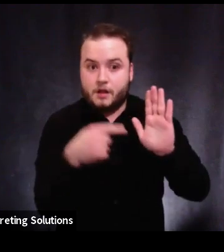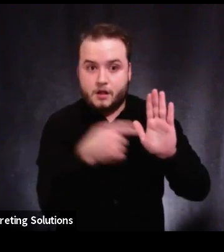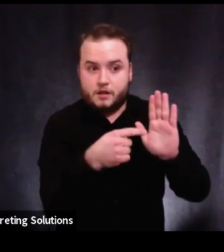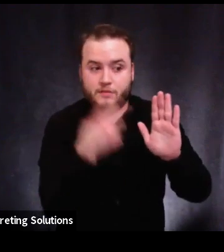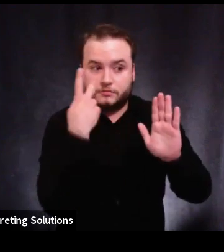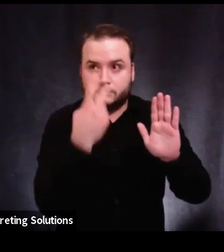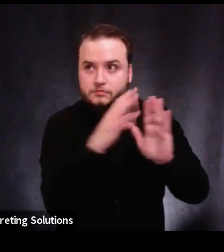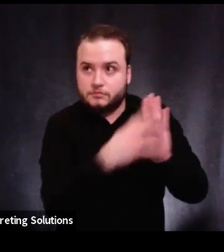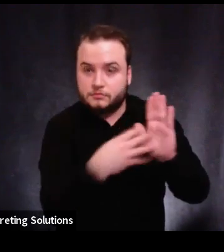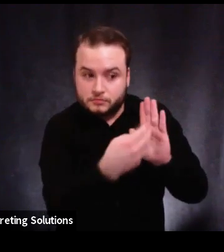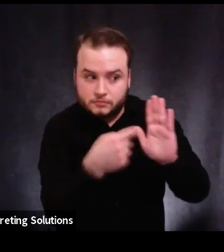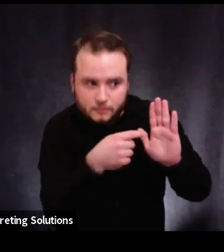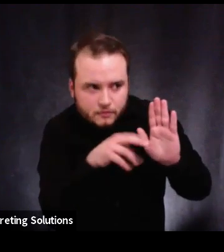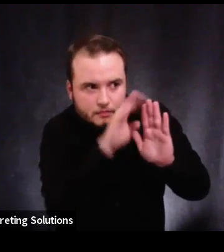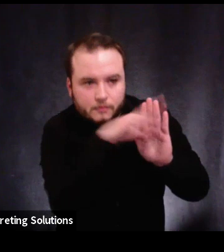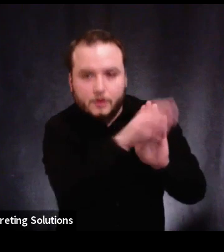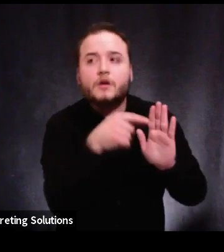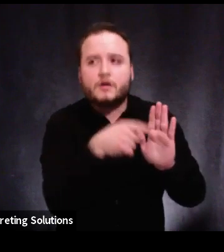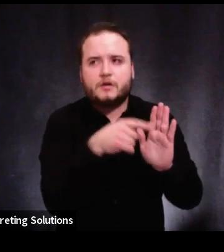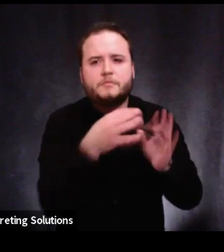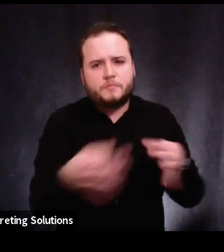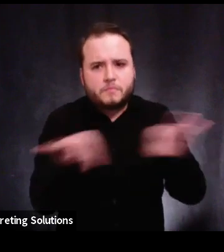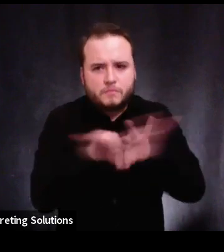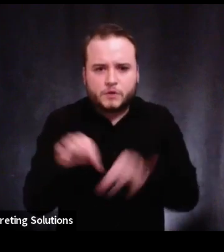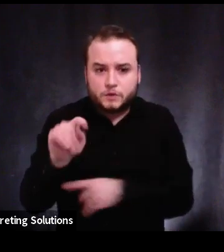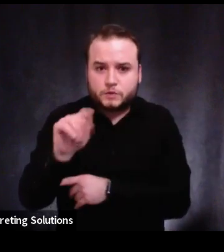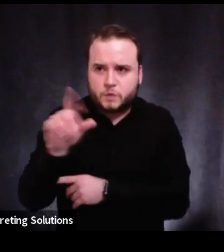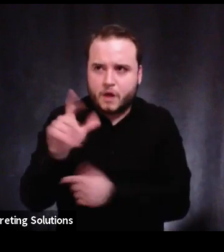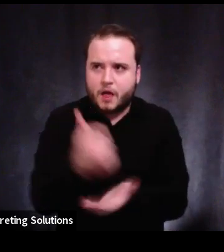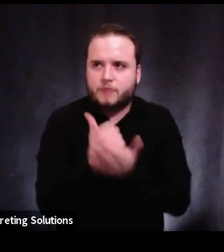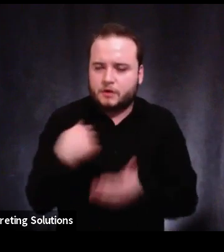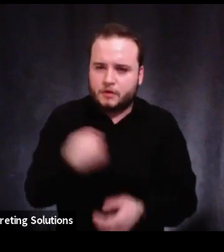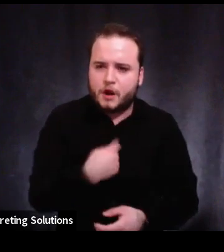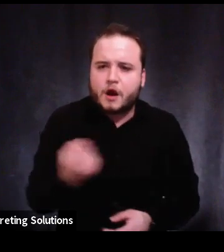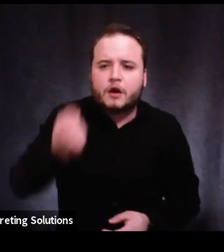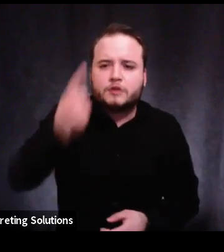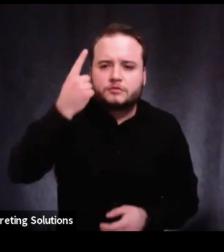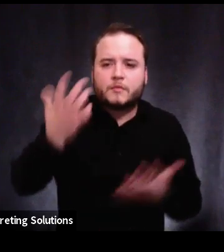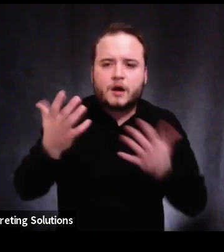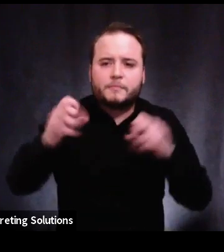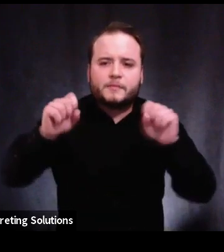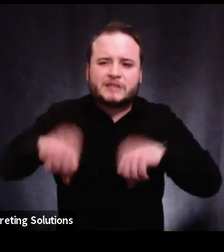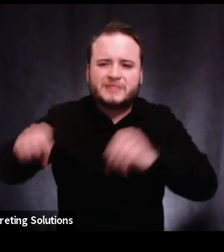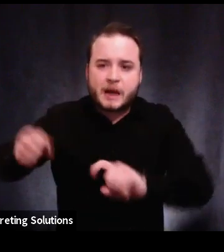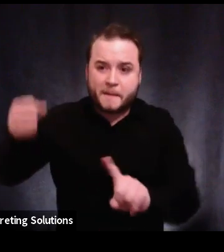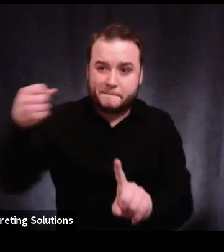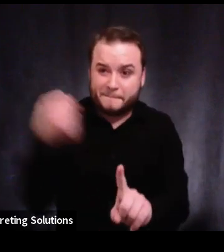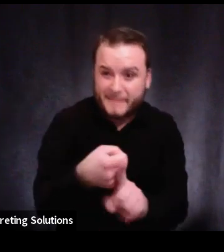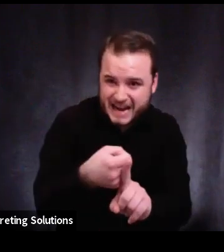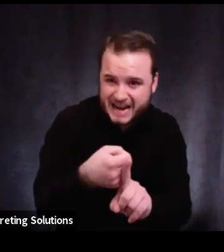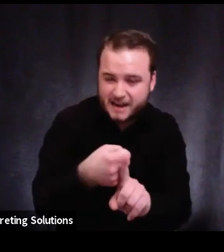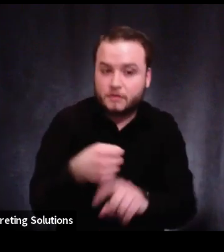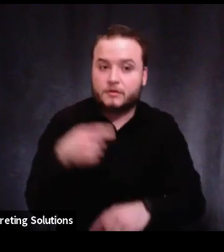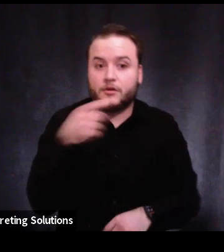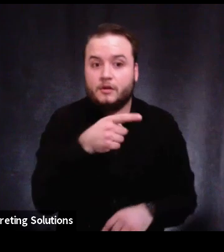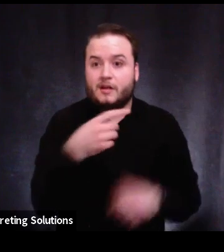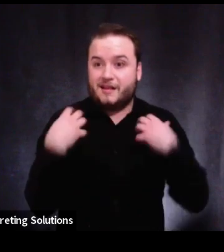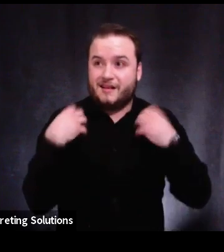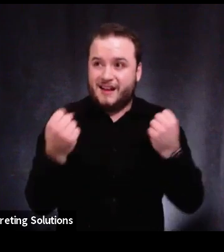levers, different impacts of trying to mitigate the health harms of this